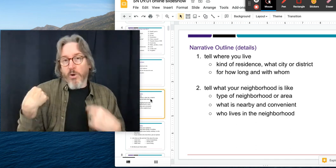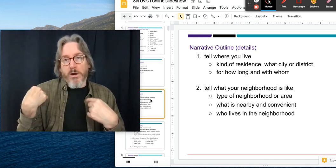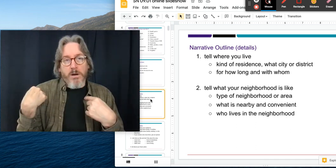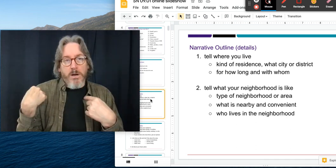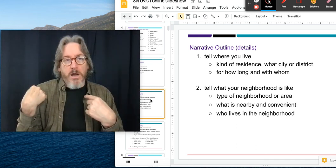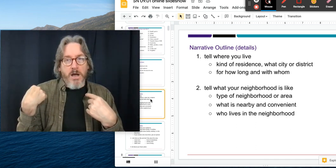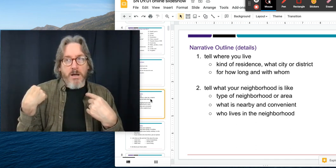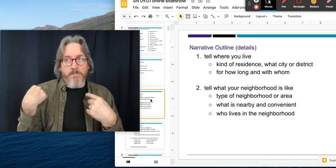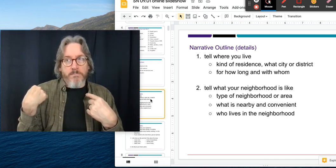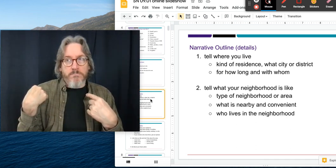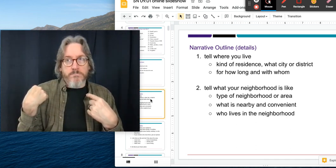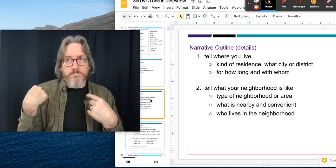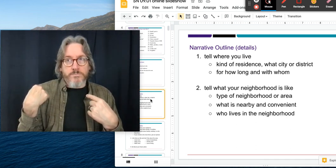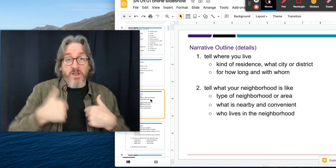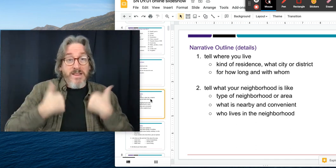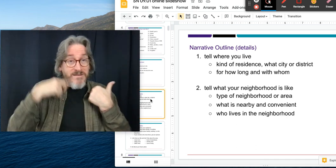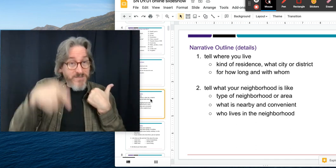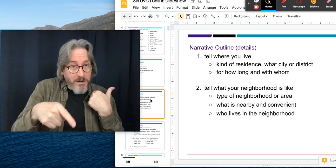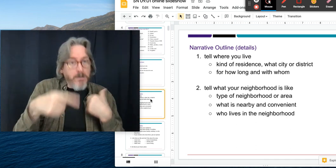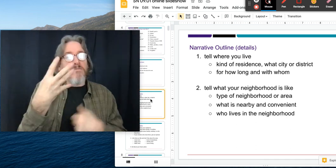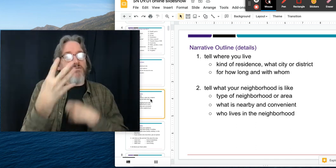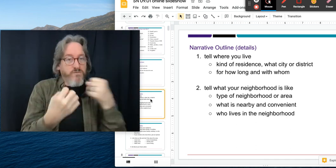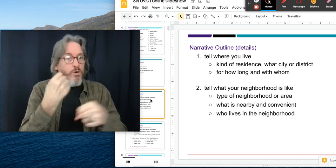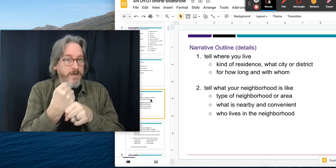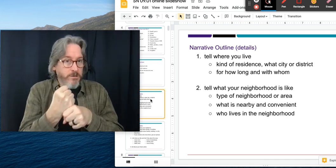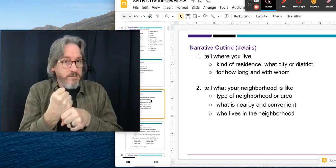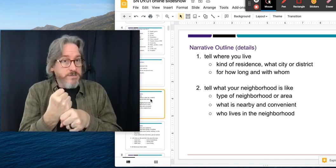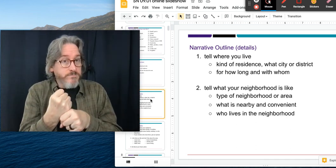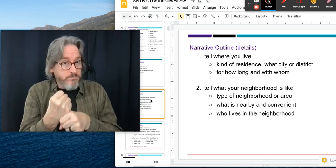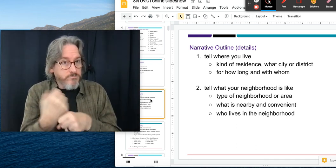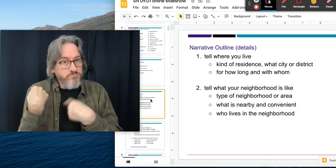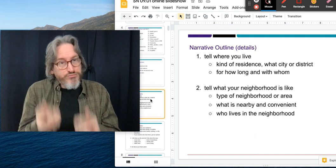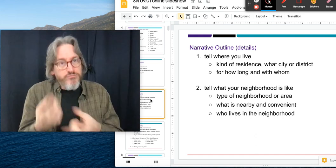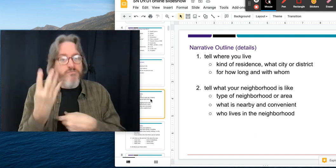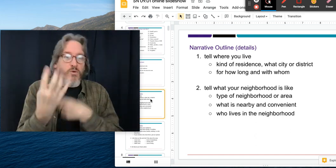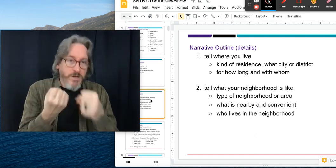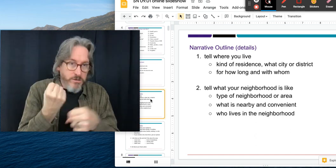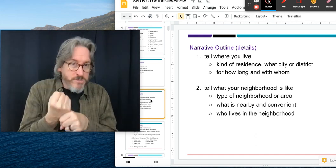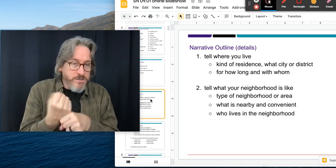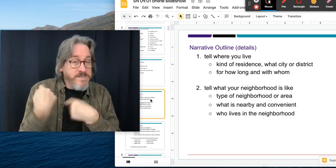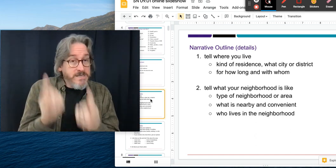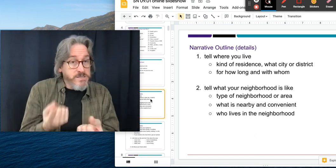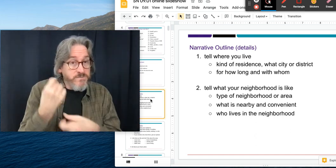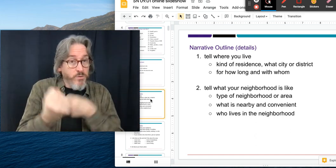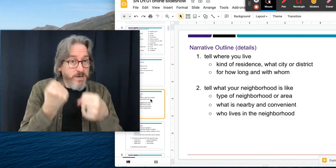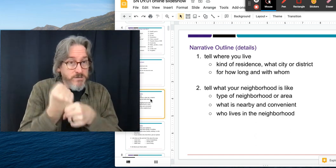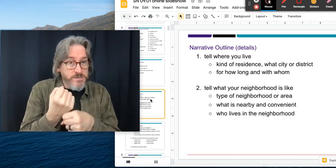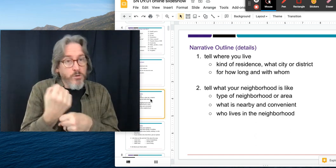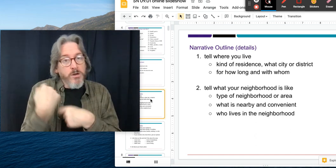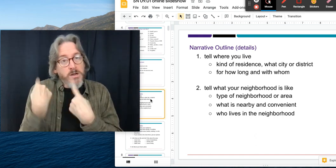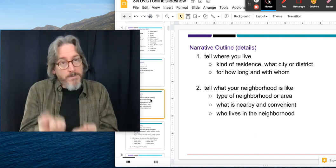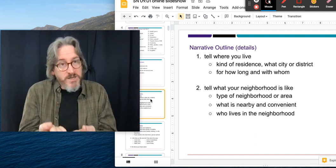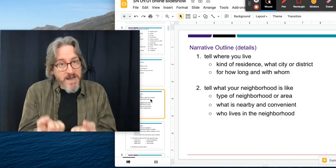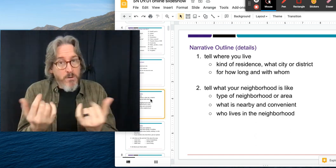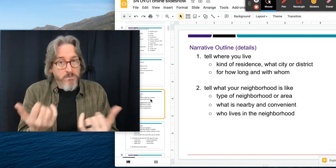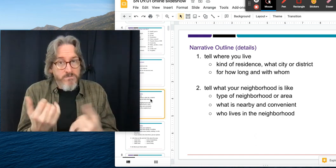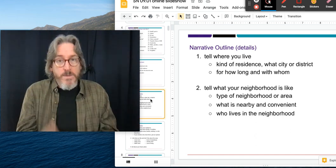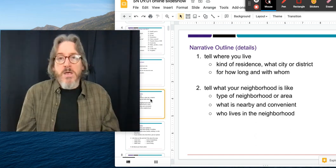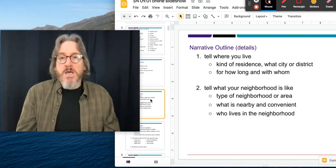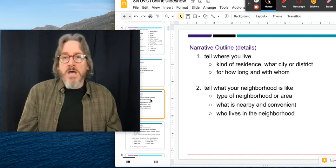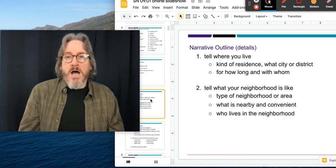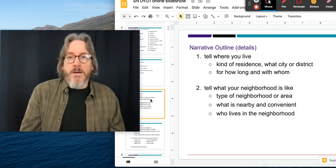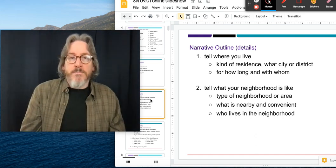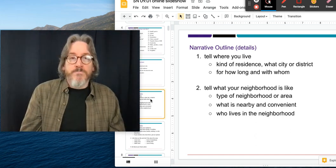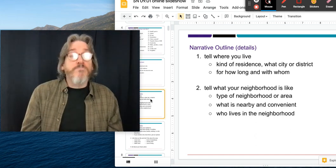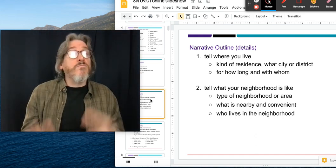1989, or lived there for 4 years, since 4 years, or up to now,